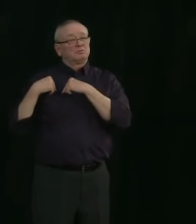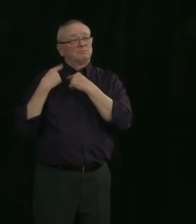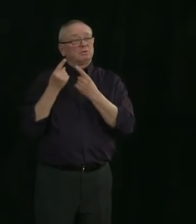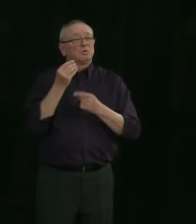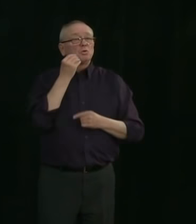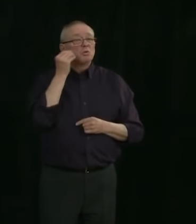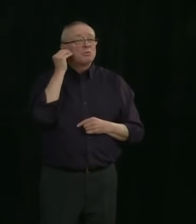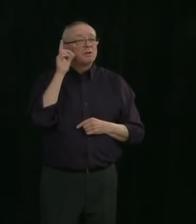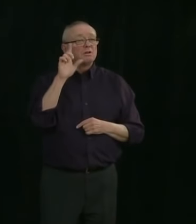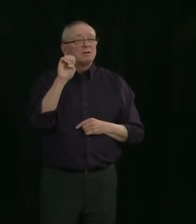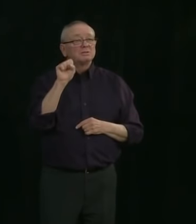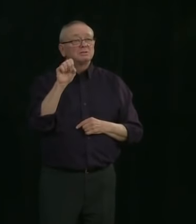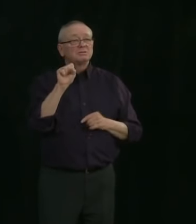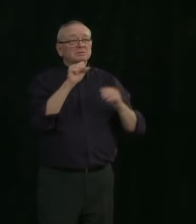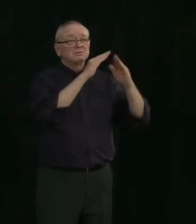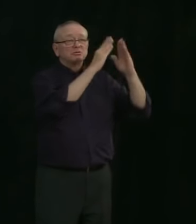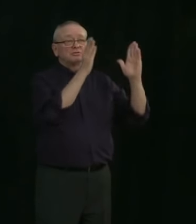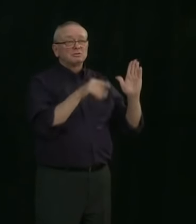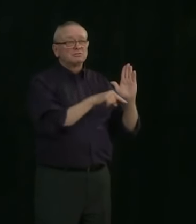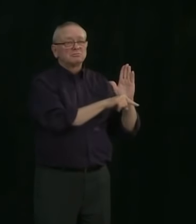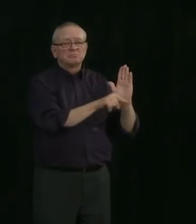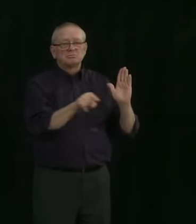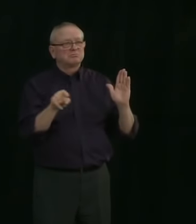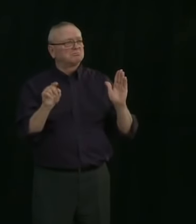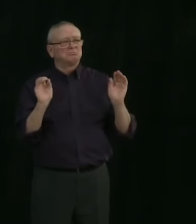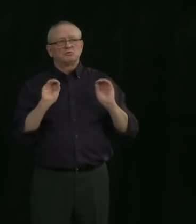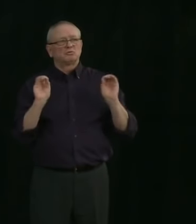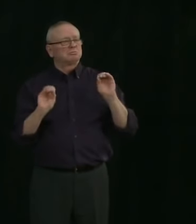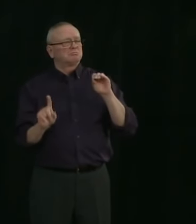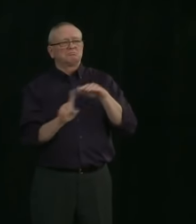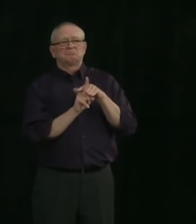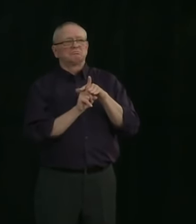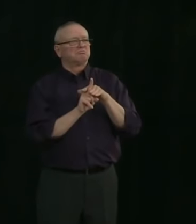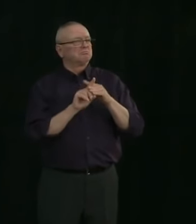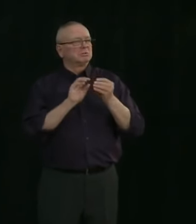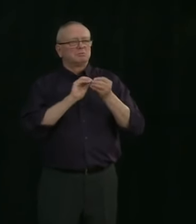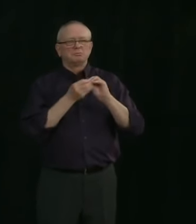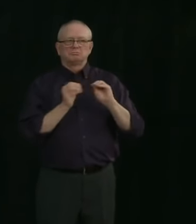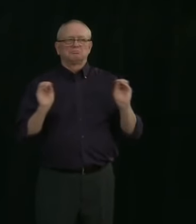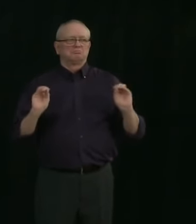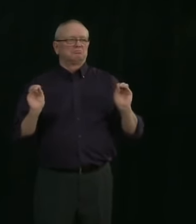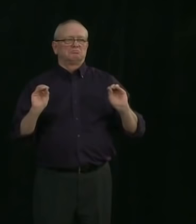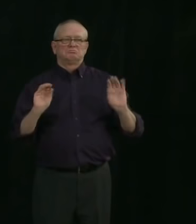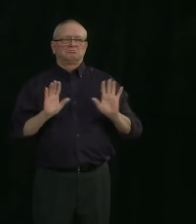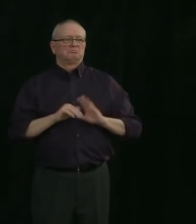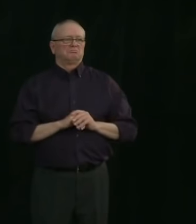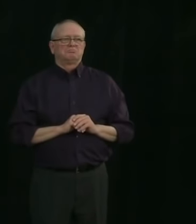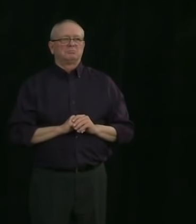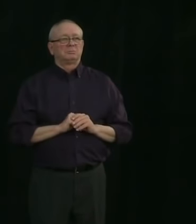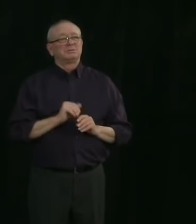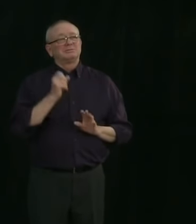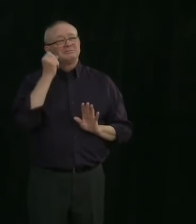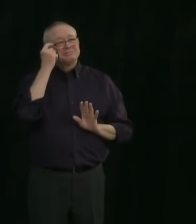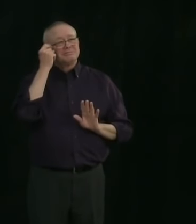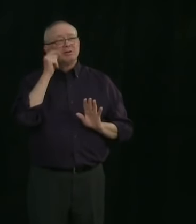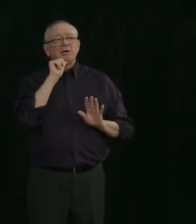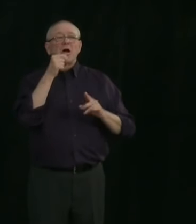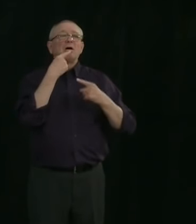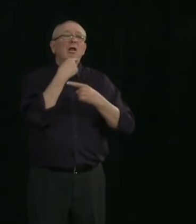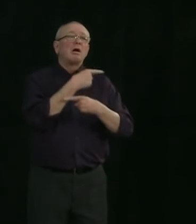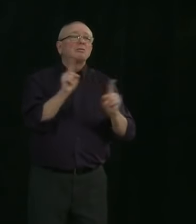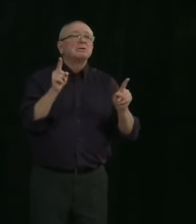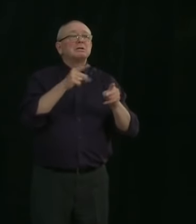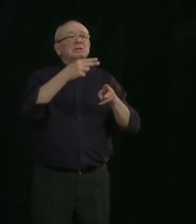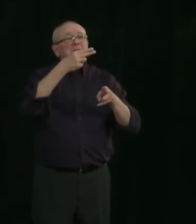to whether or not we would be disclosing details, certainly, as always, we would not disclose individually identifying information.